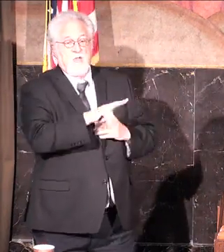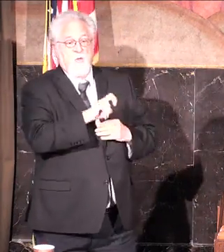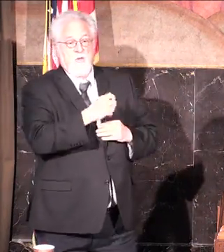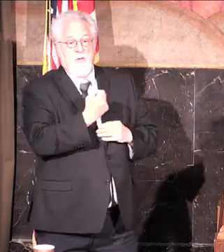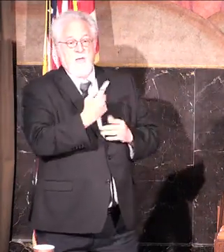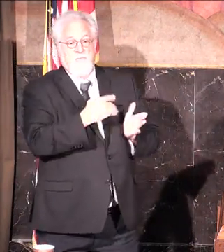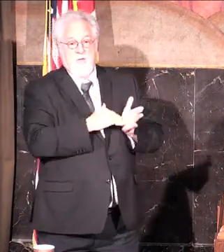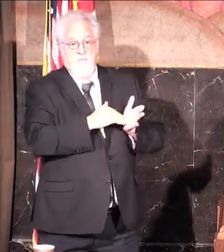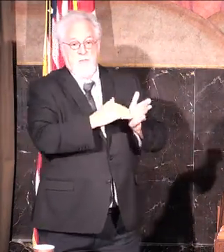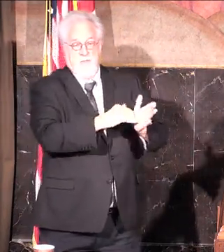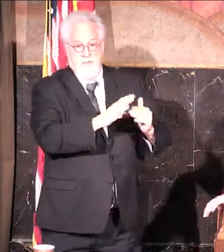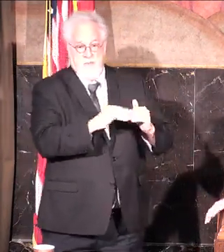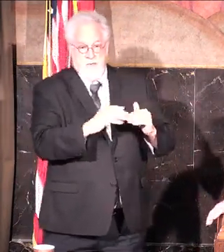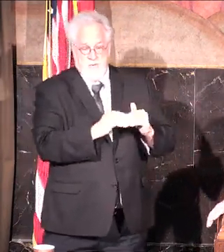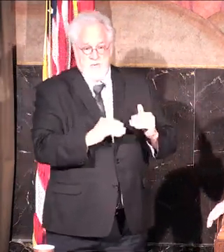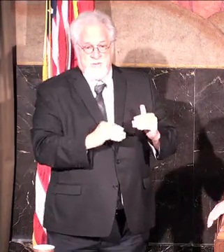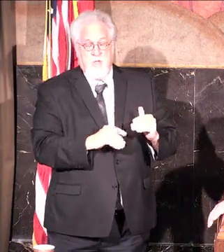million,